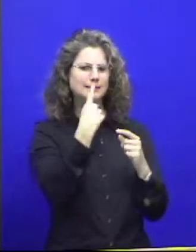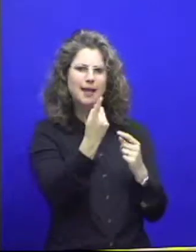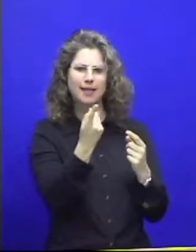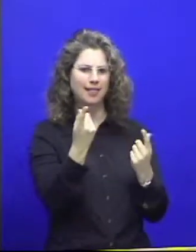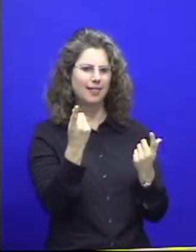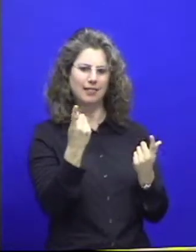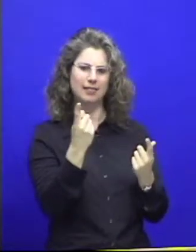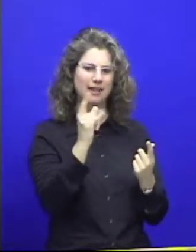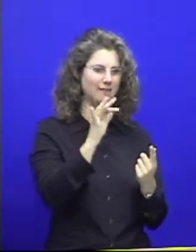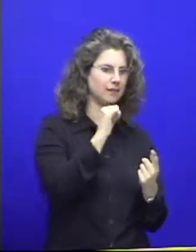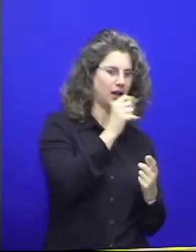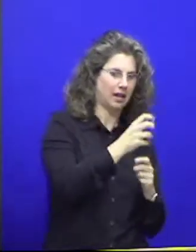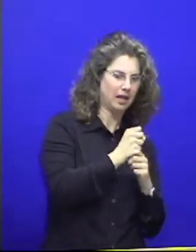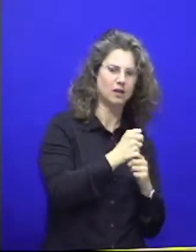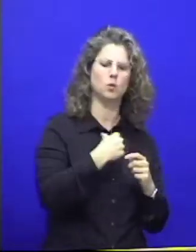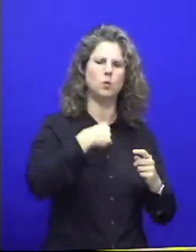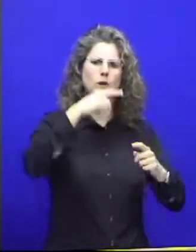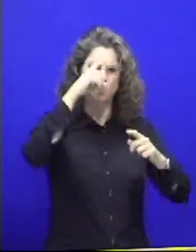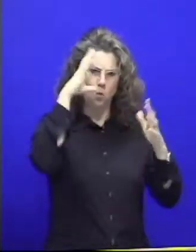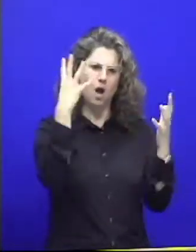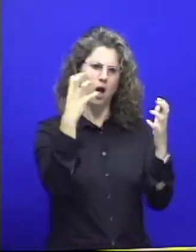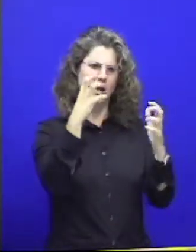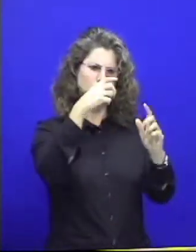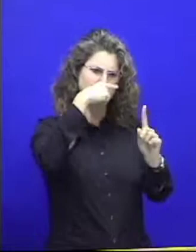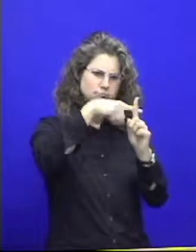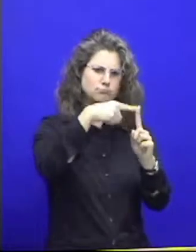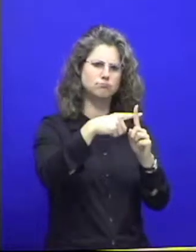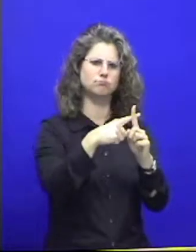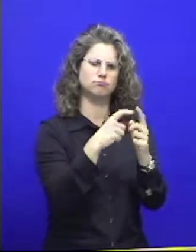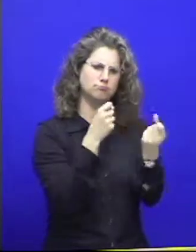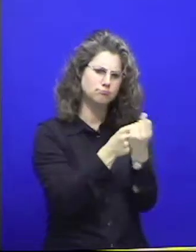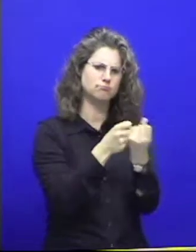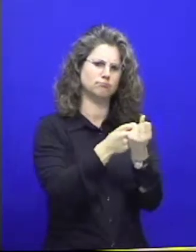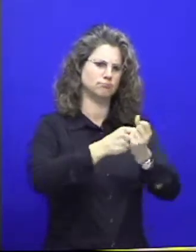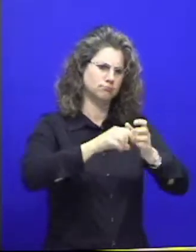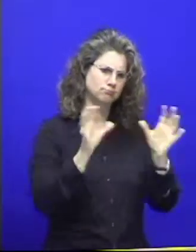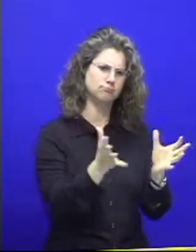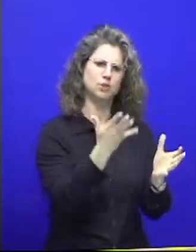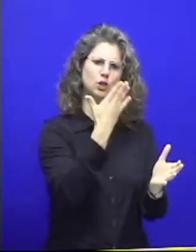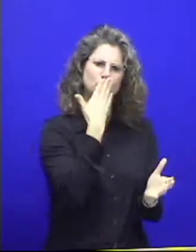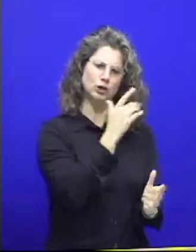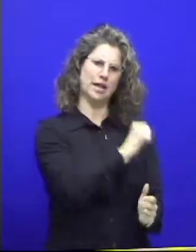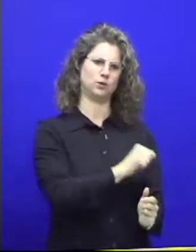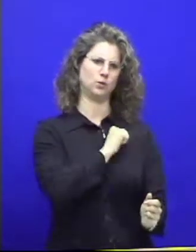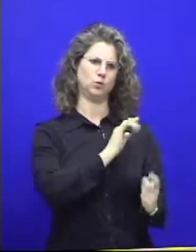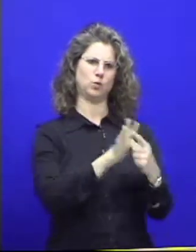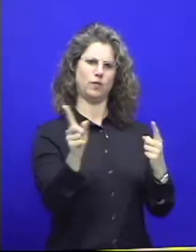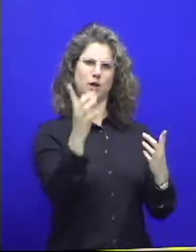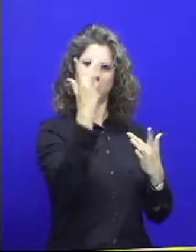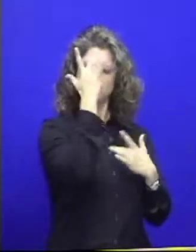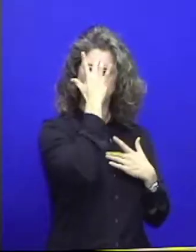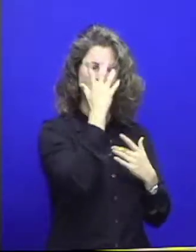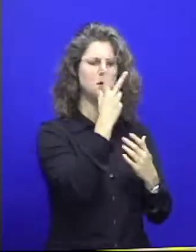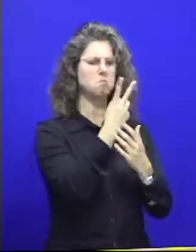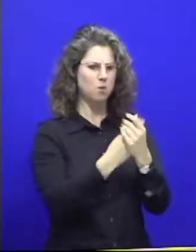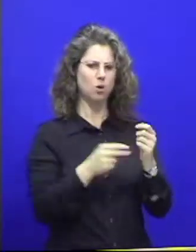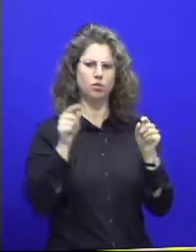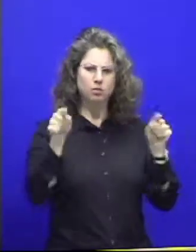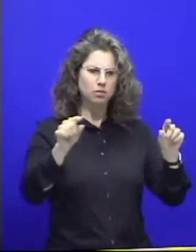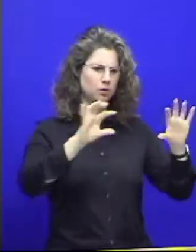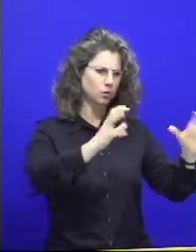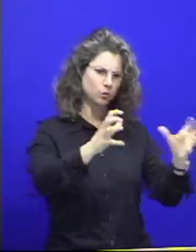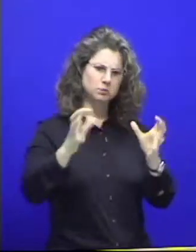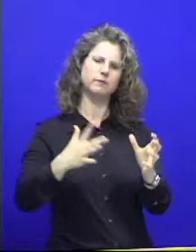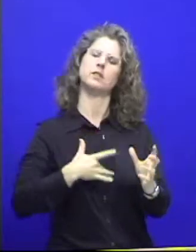of optimism, hopefulness, a good attitude toward their illness. They're both feeling